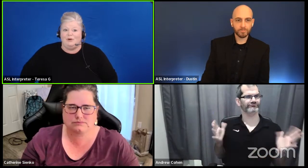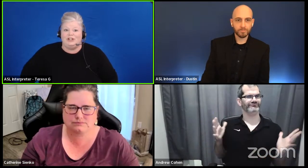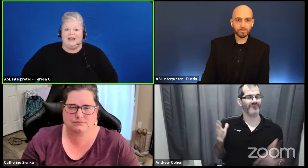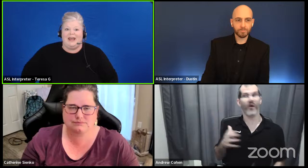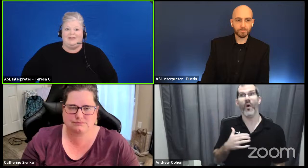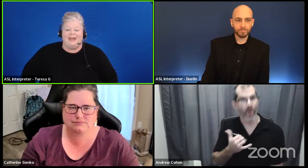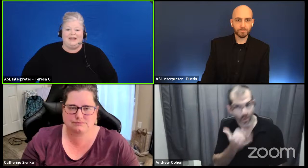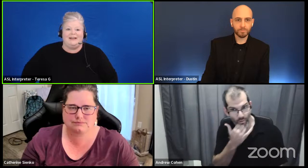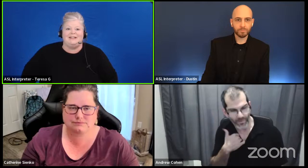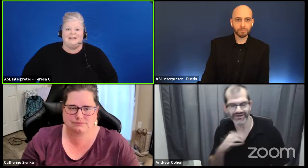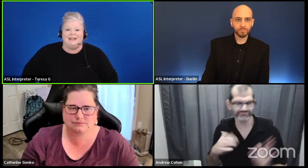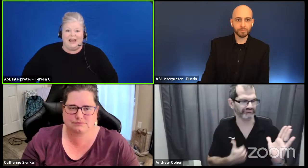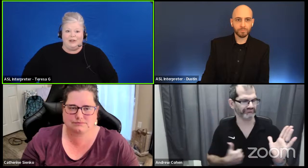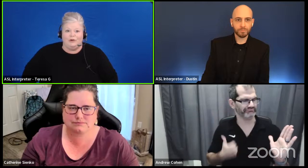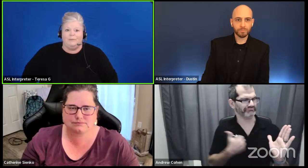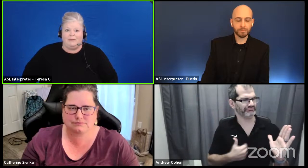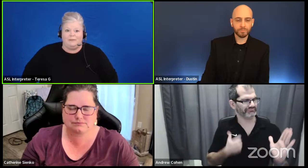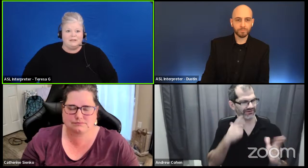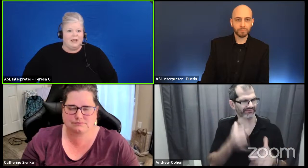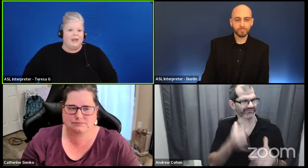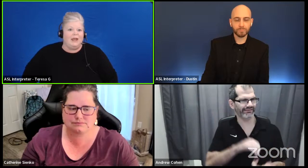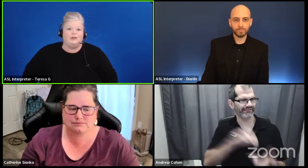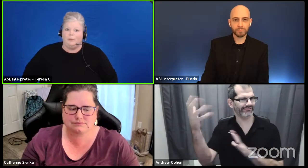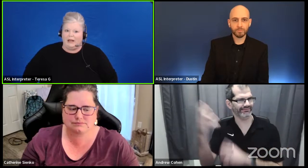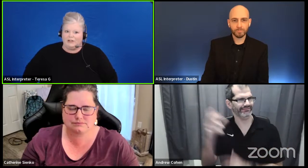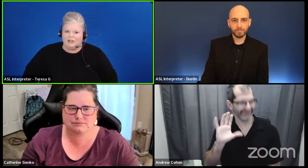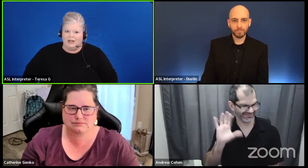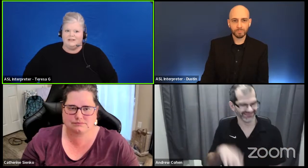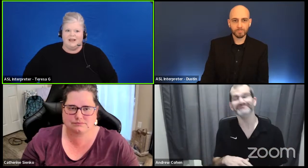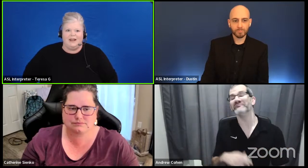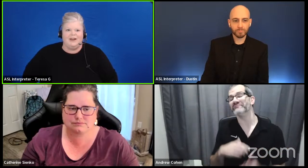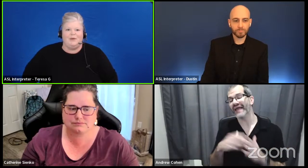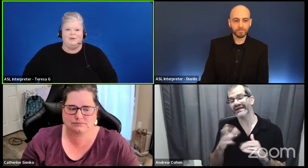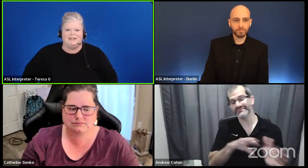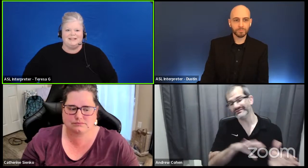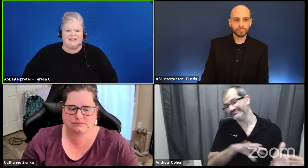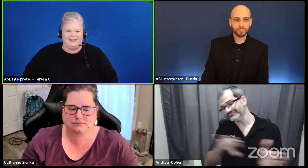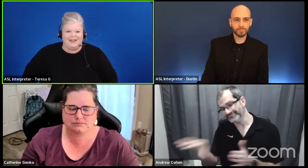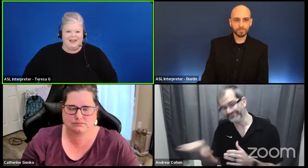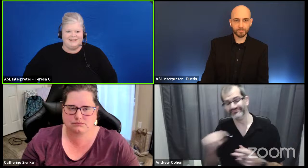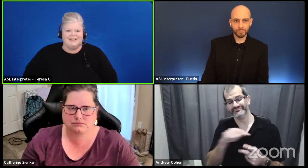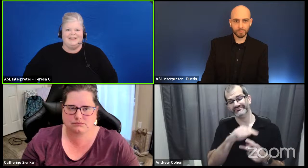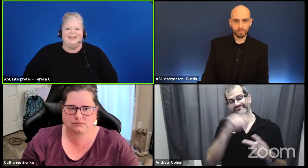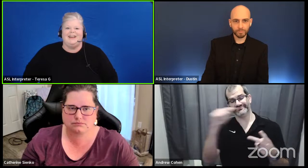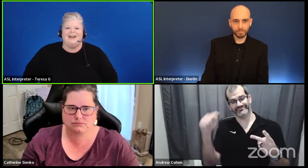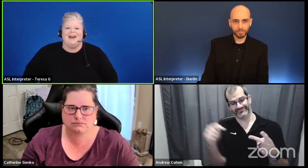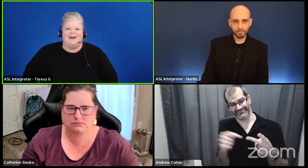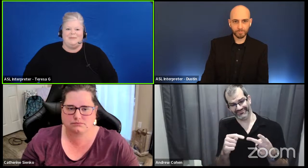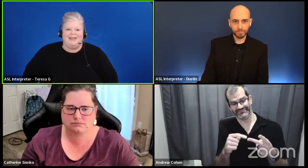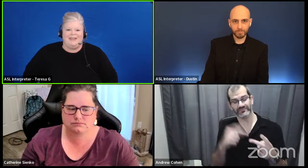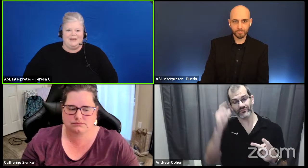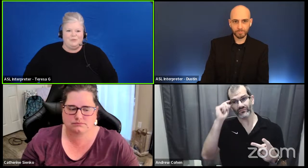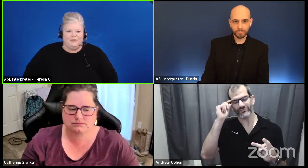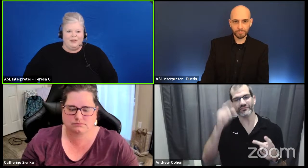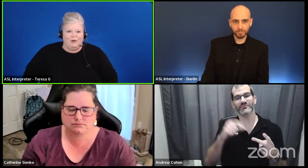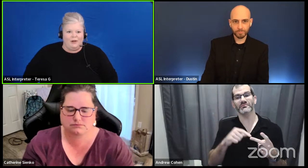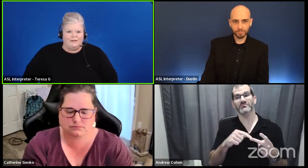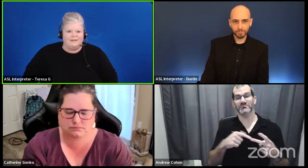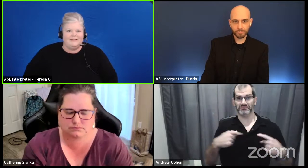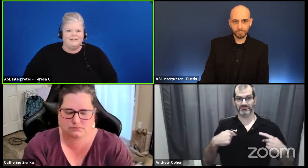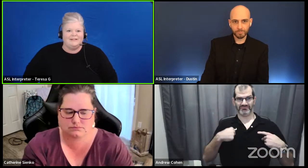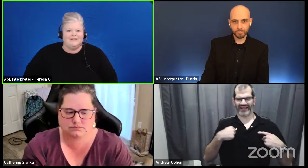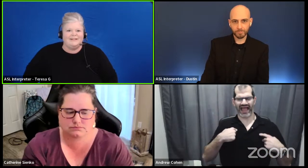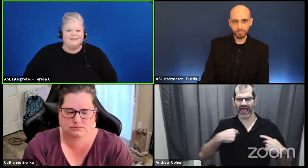that motion and then denying your amendment. I do apologize, and I want to state that. And then moving